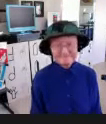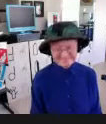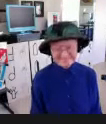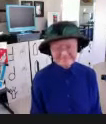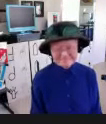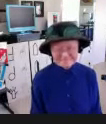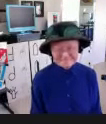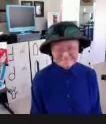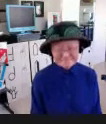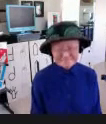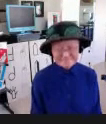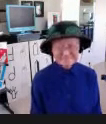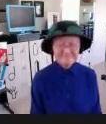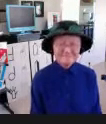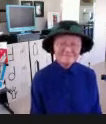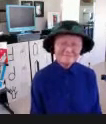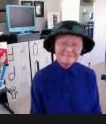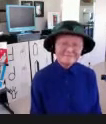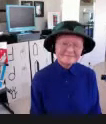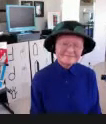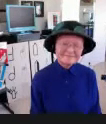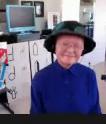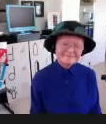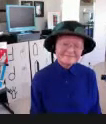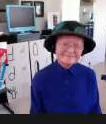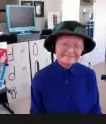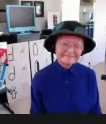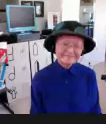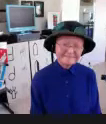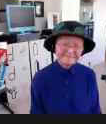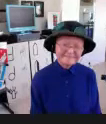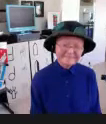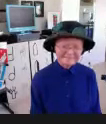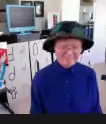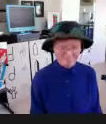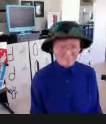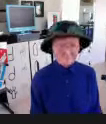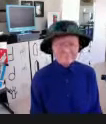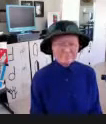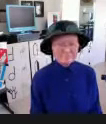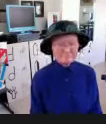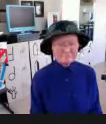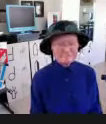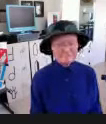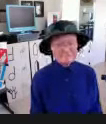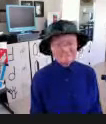in this case, let's take a look at some of the numbers in particular.